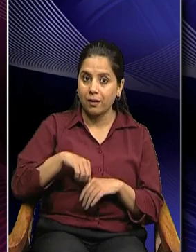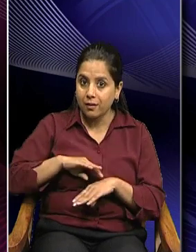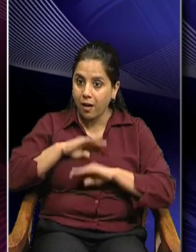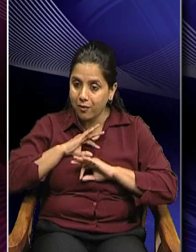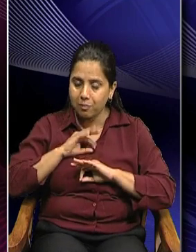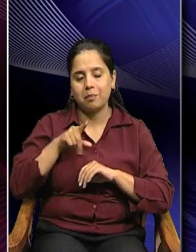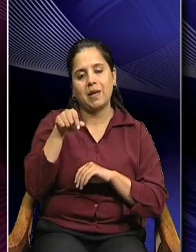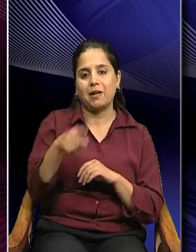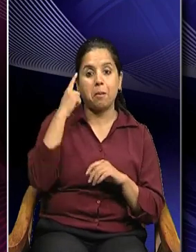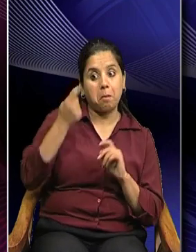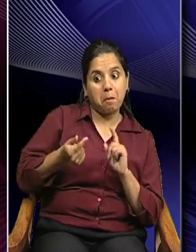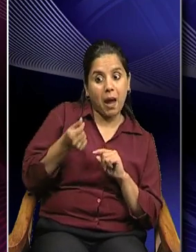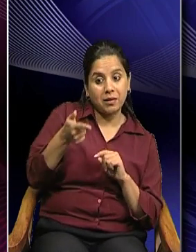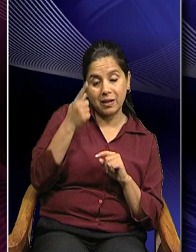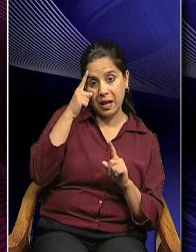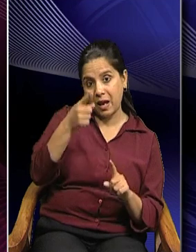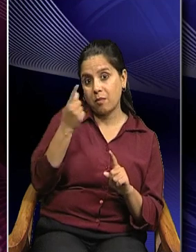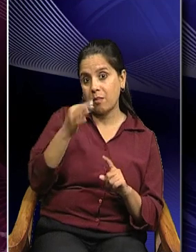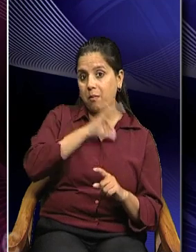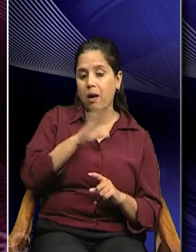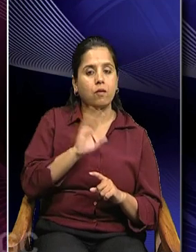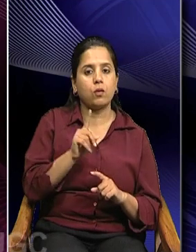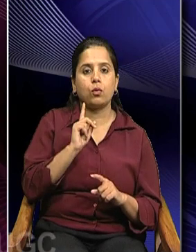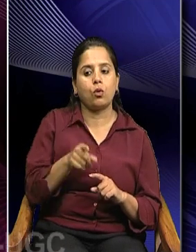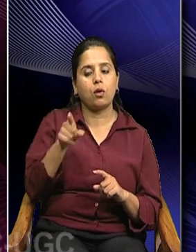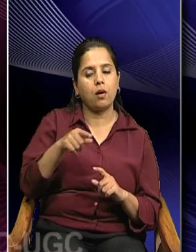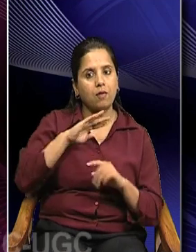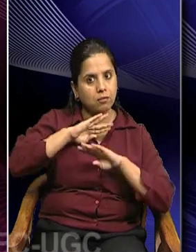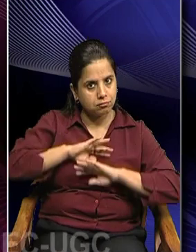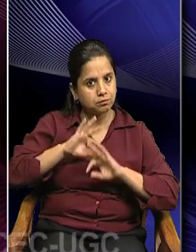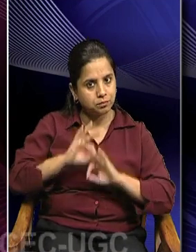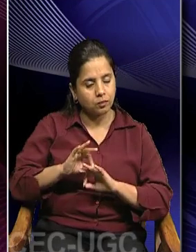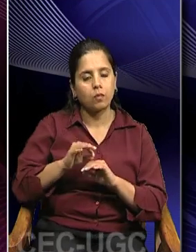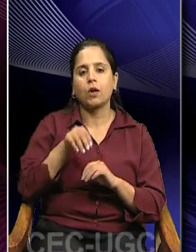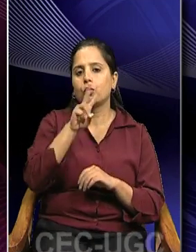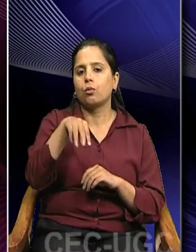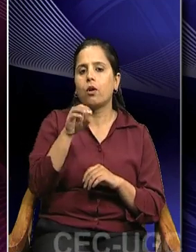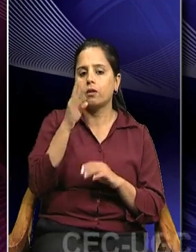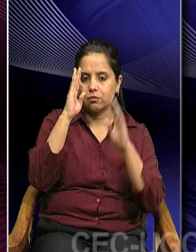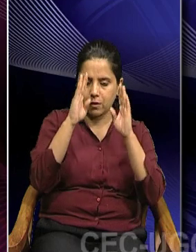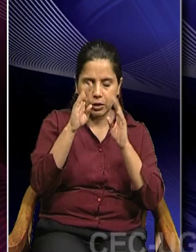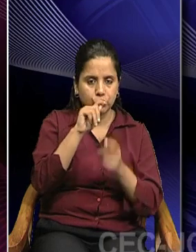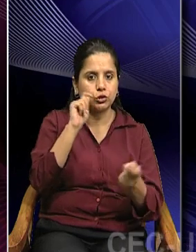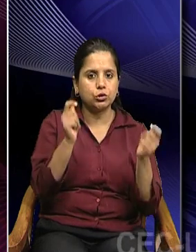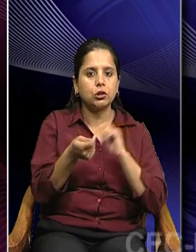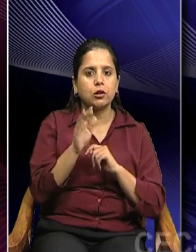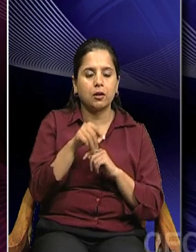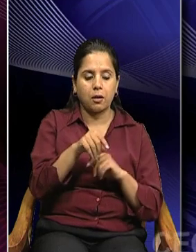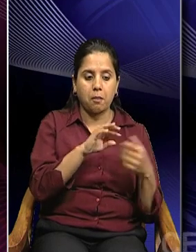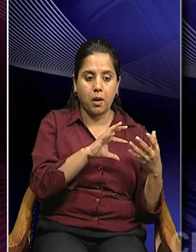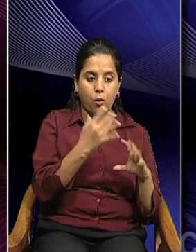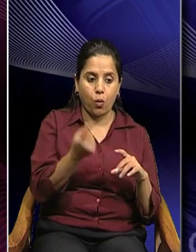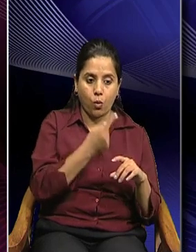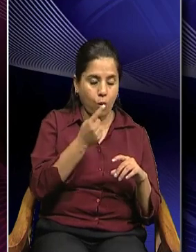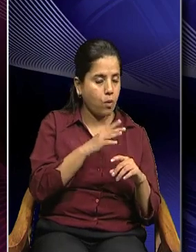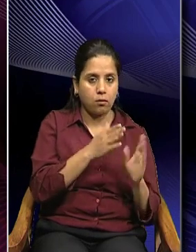only. So, the marketing 2.0 era actually witnessed a paradigm shift from production